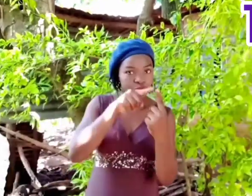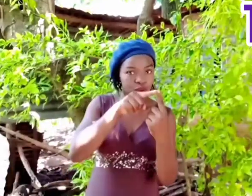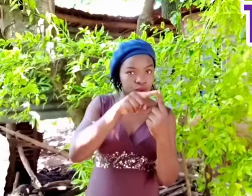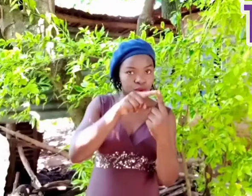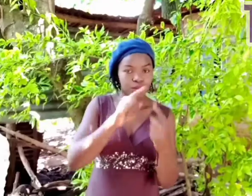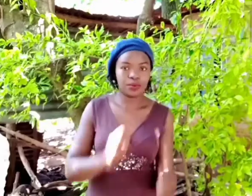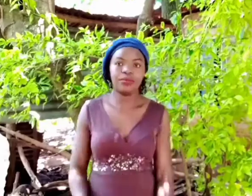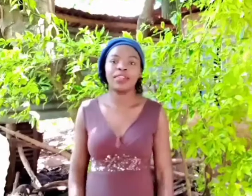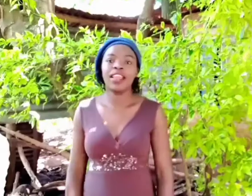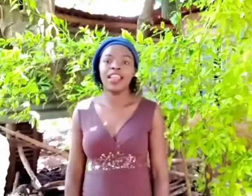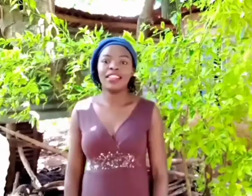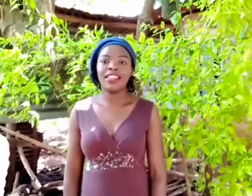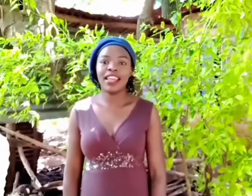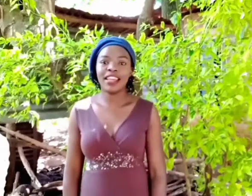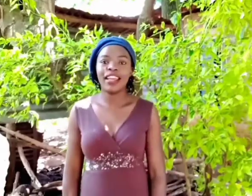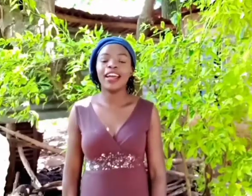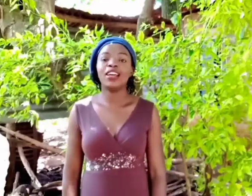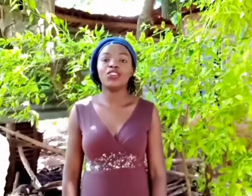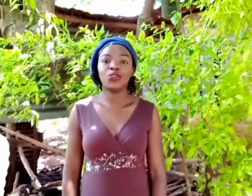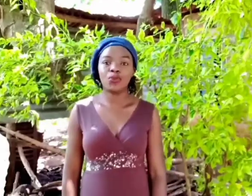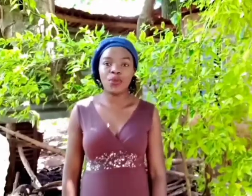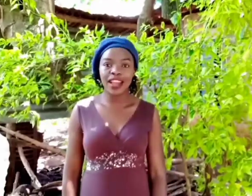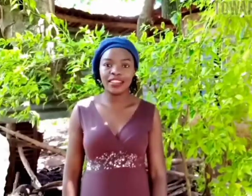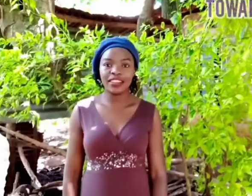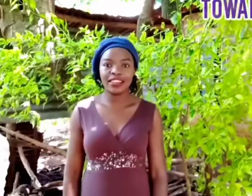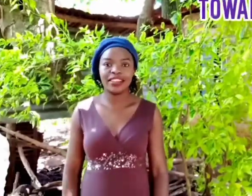To. Then towards.